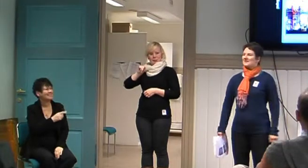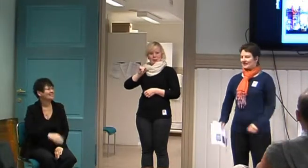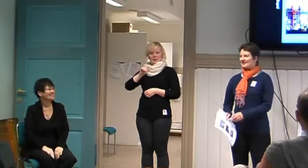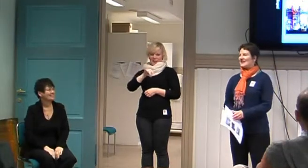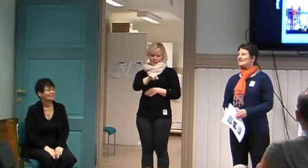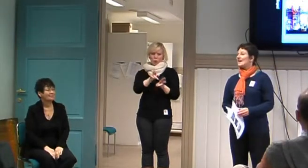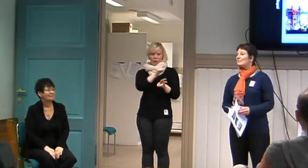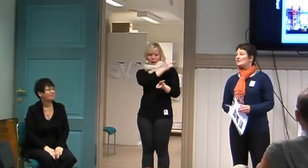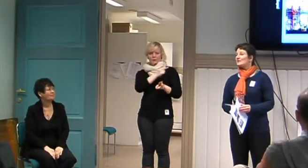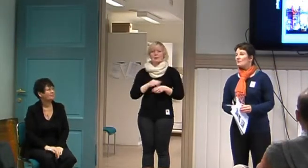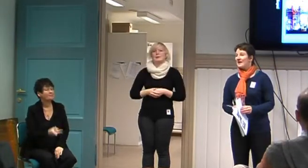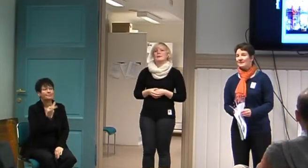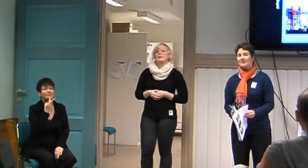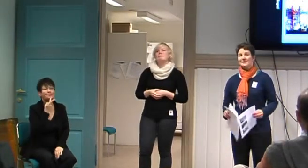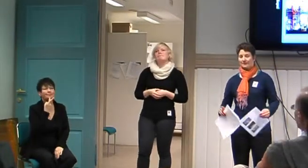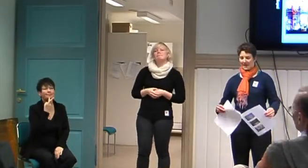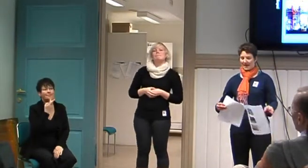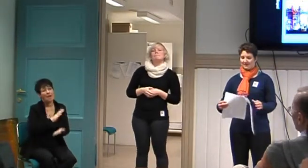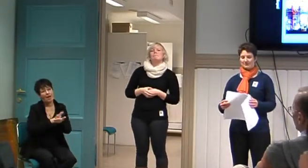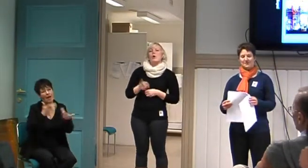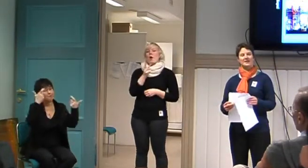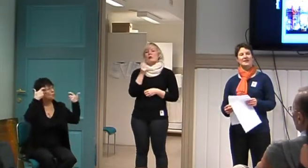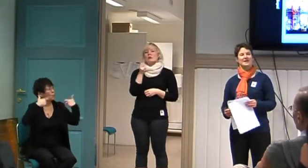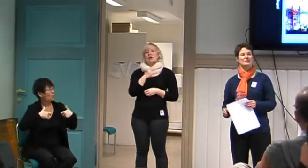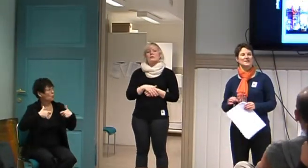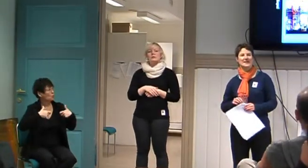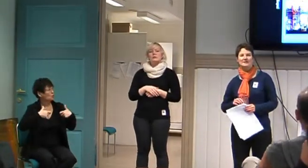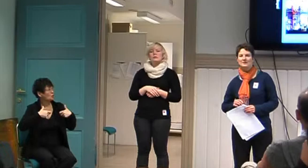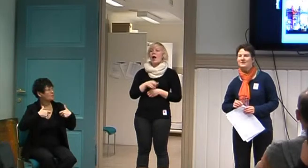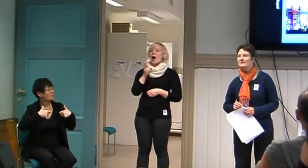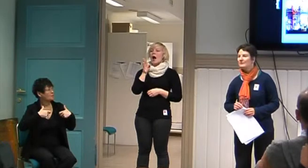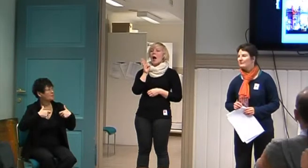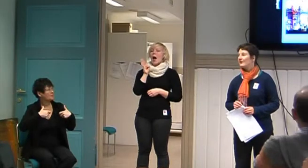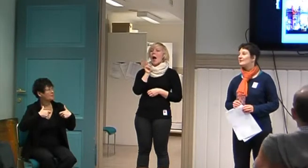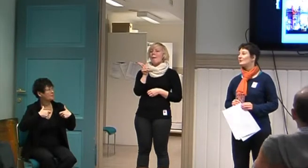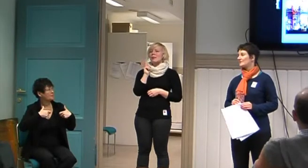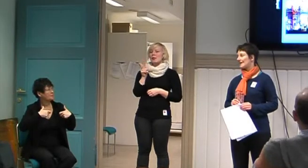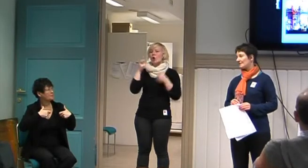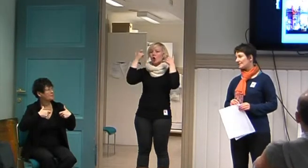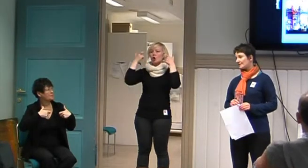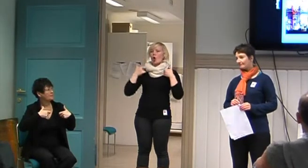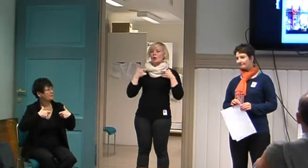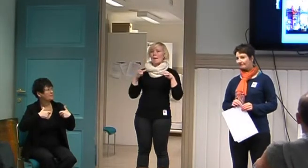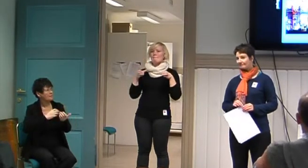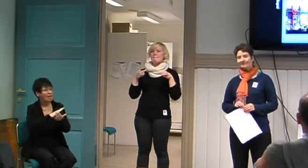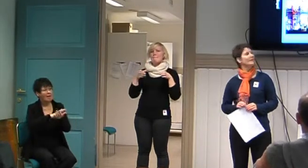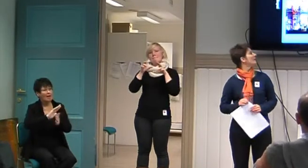So second is Hampton Court Palace, and this was King Henry VIII's favourite palace.